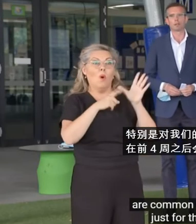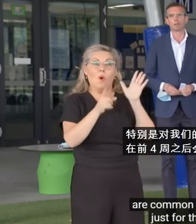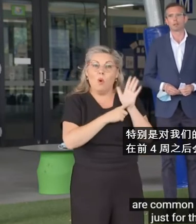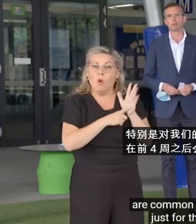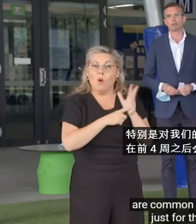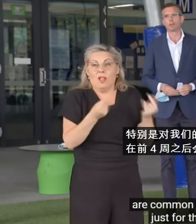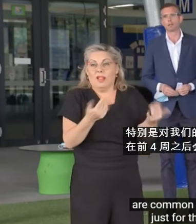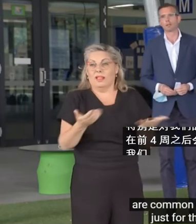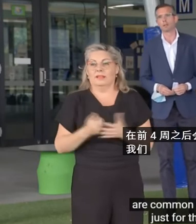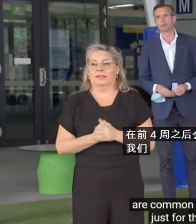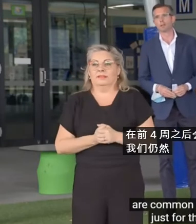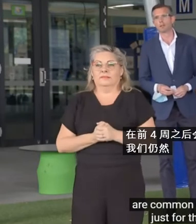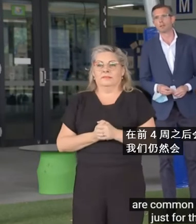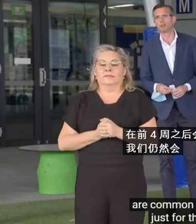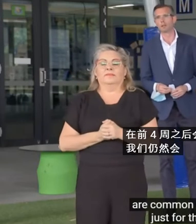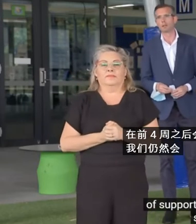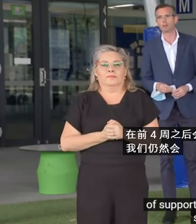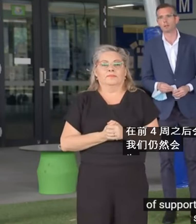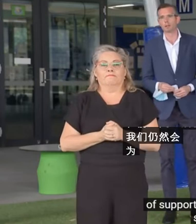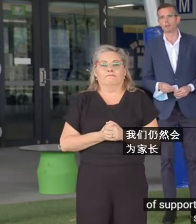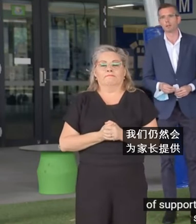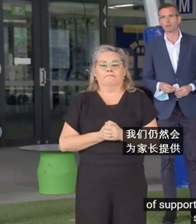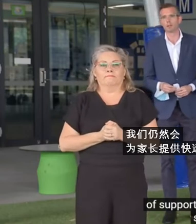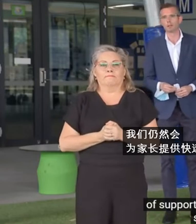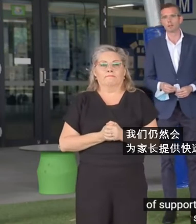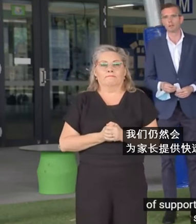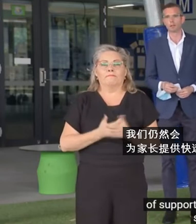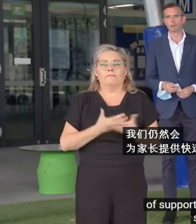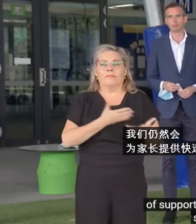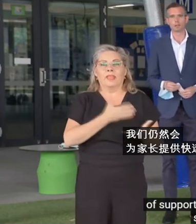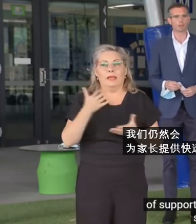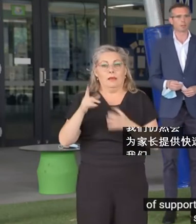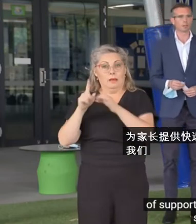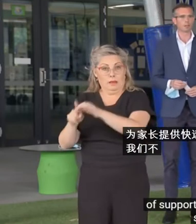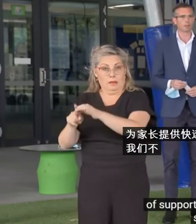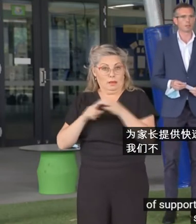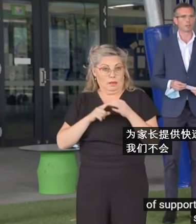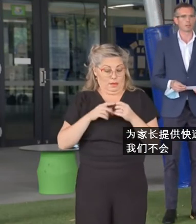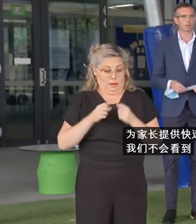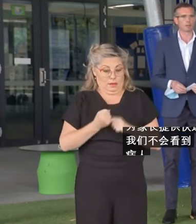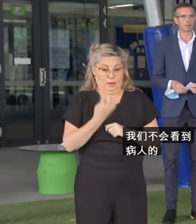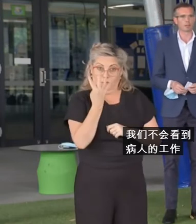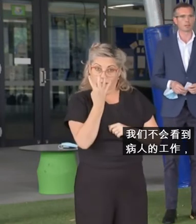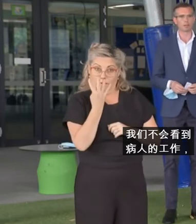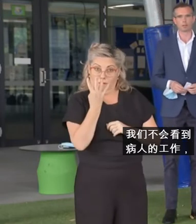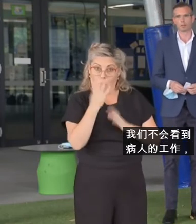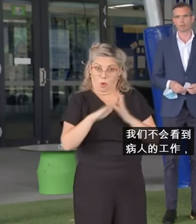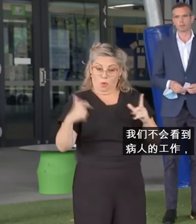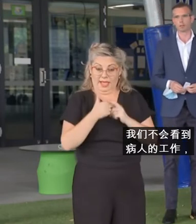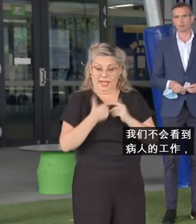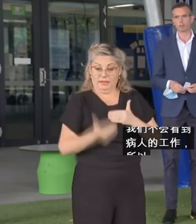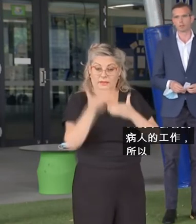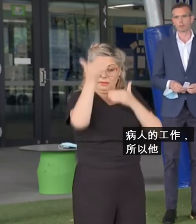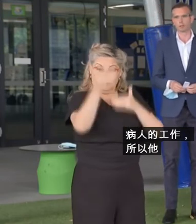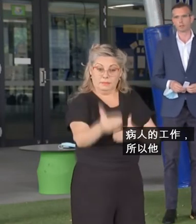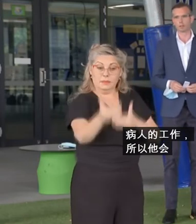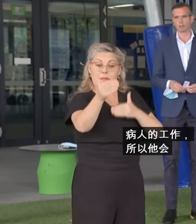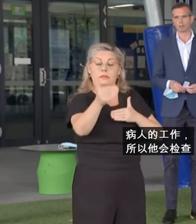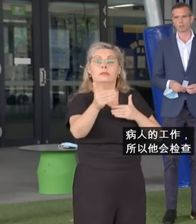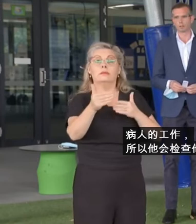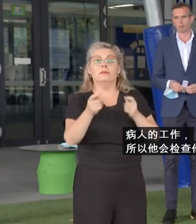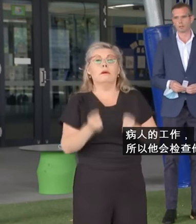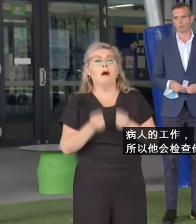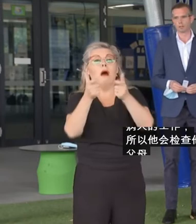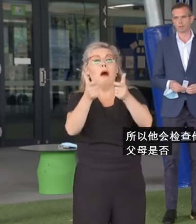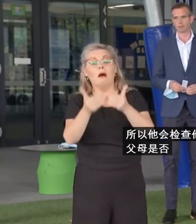happens after the first 4 weeks? Are we still going to be providing rapid antigen tests for parents? We're not going to take this stop after 4 weeks. And also, who's going to